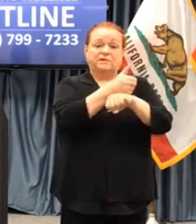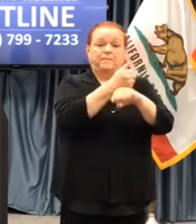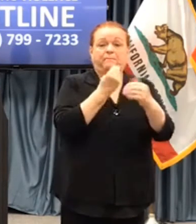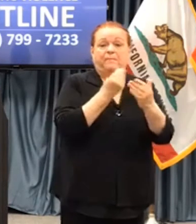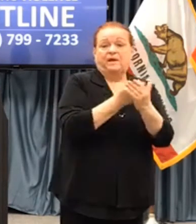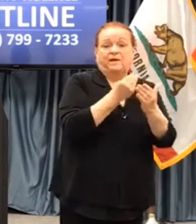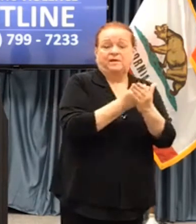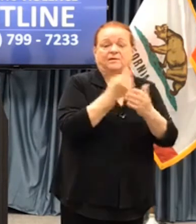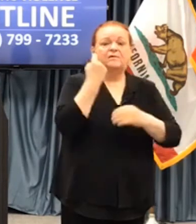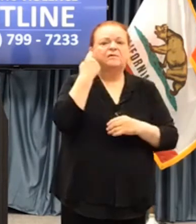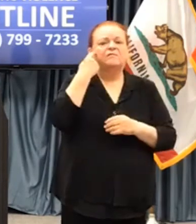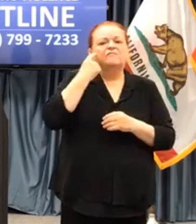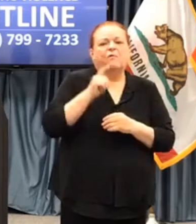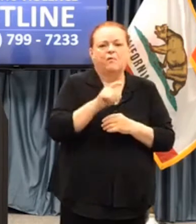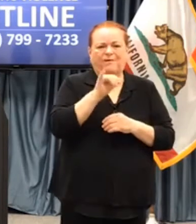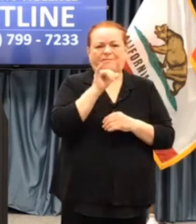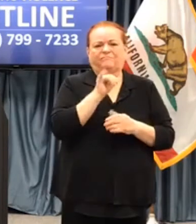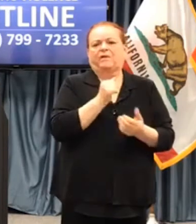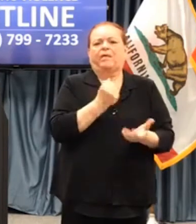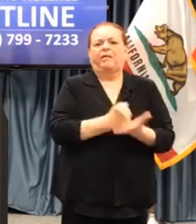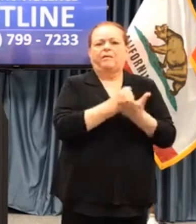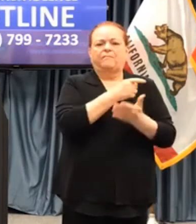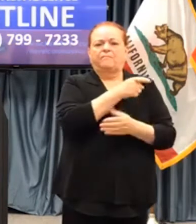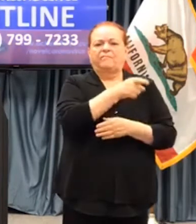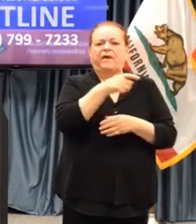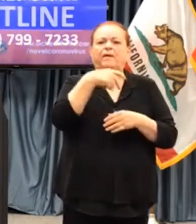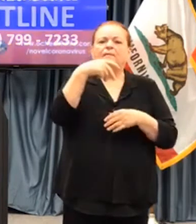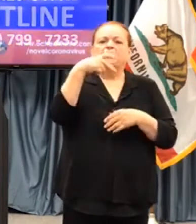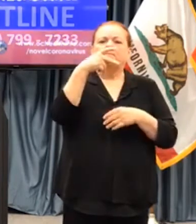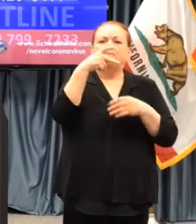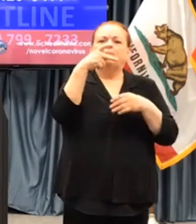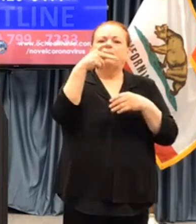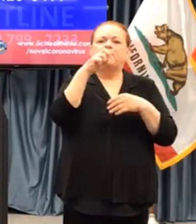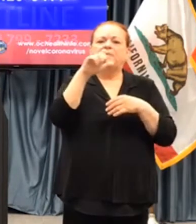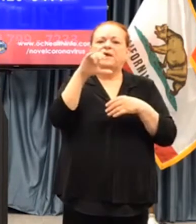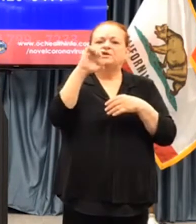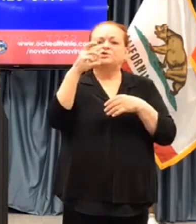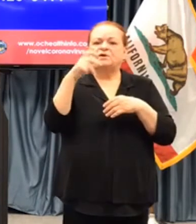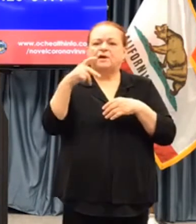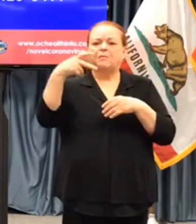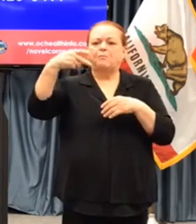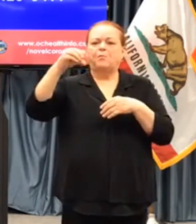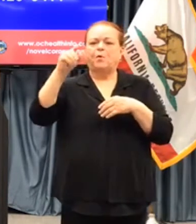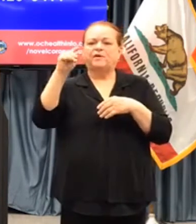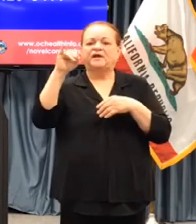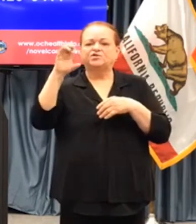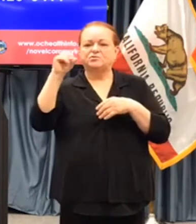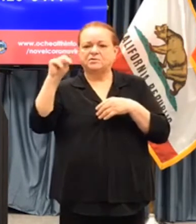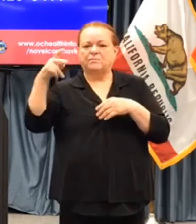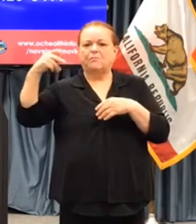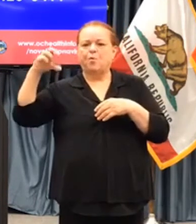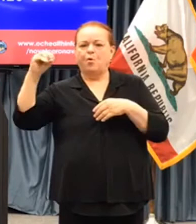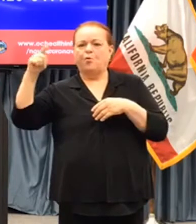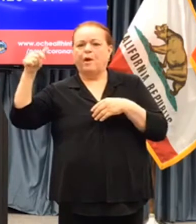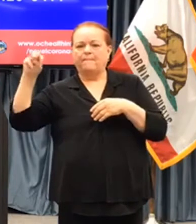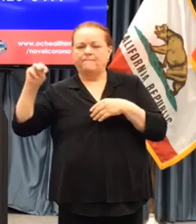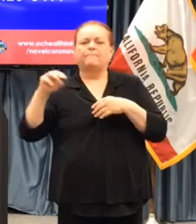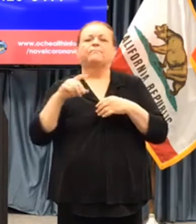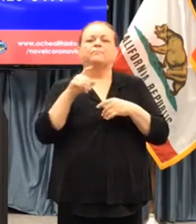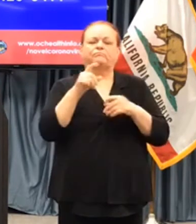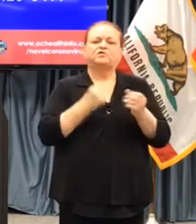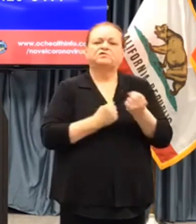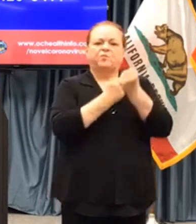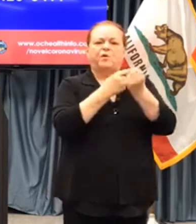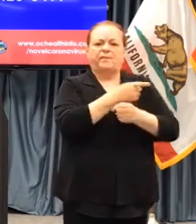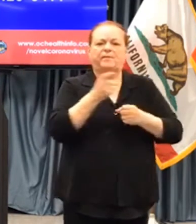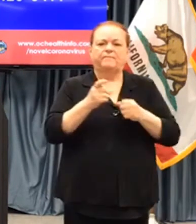an extension of the Paycheck Protection Program immediately. I also wanted to inform you all about